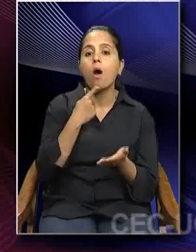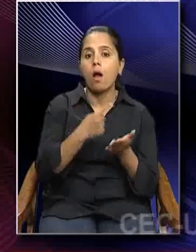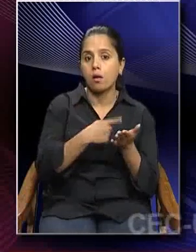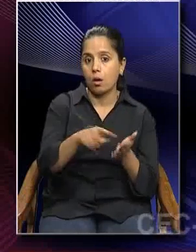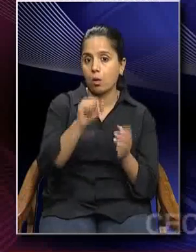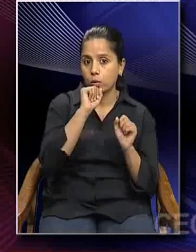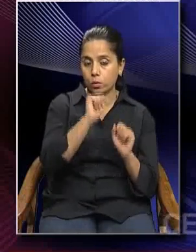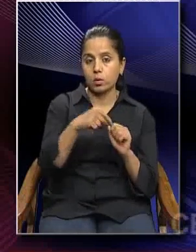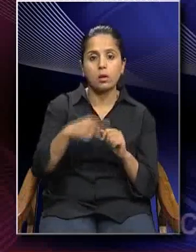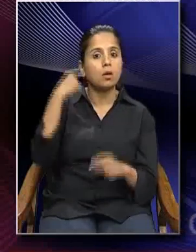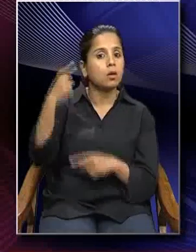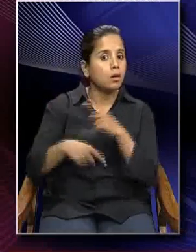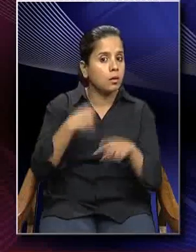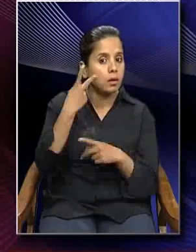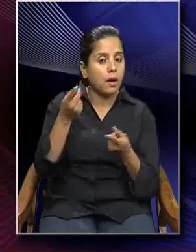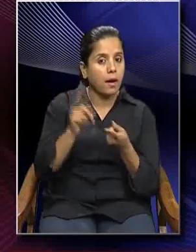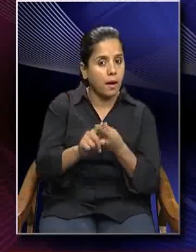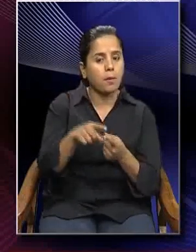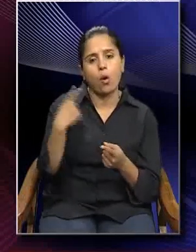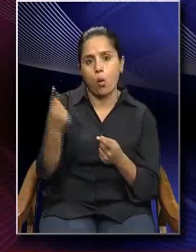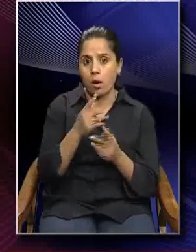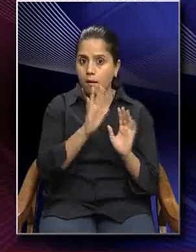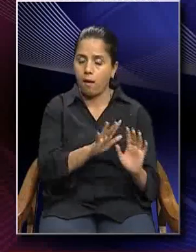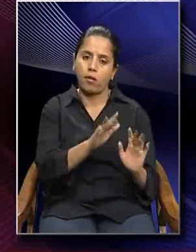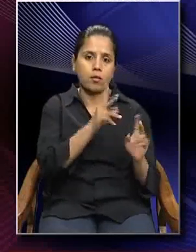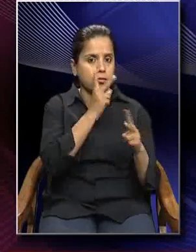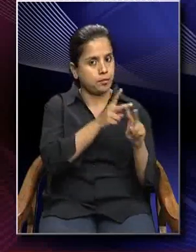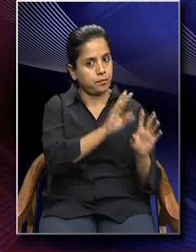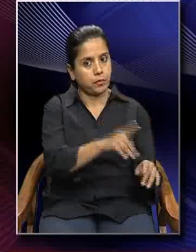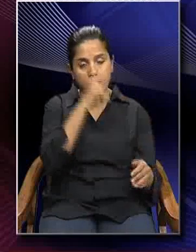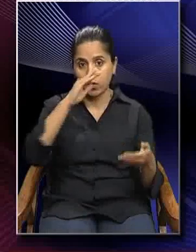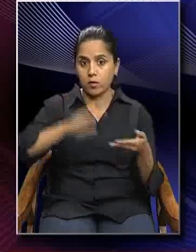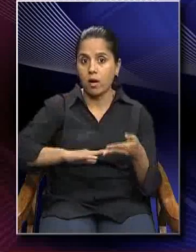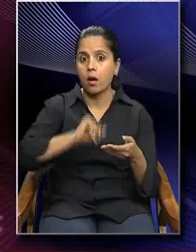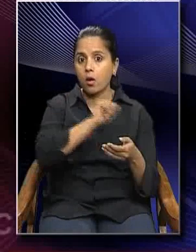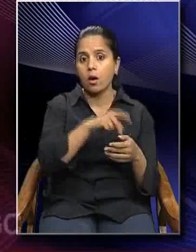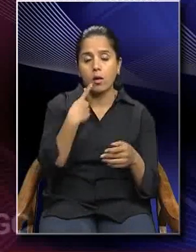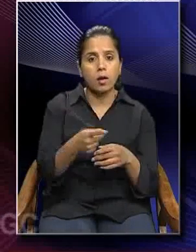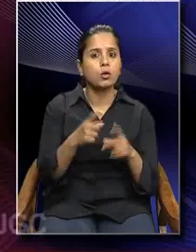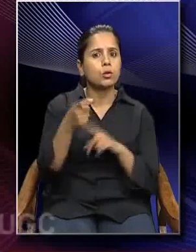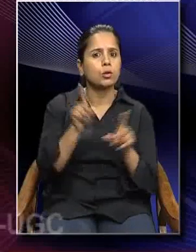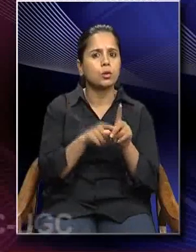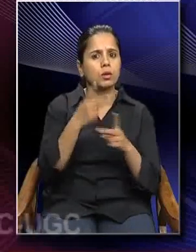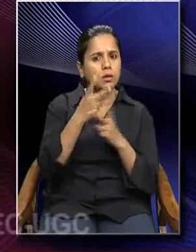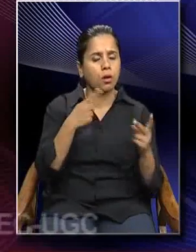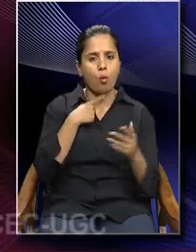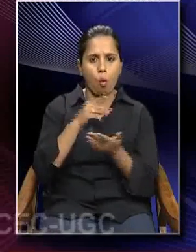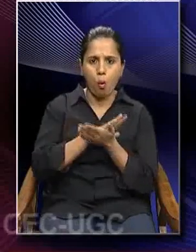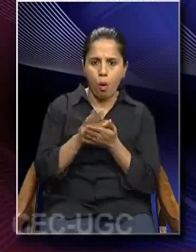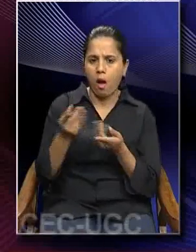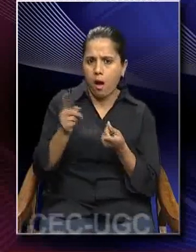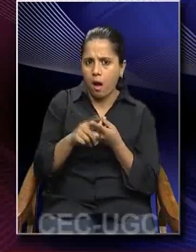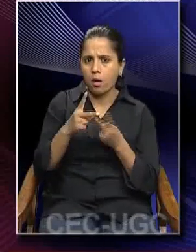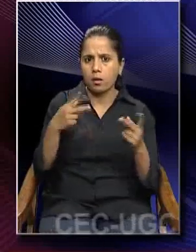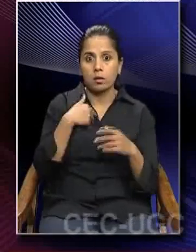of daily subsistence only. A wife violating the duties of chastity